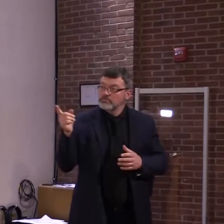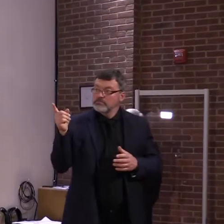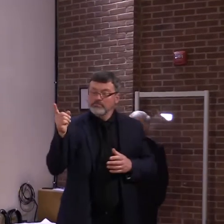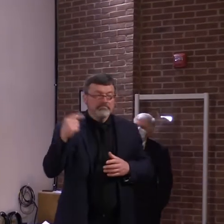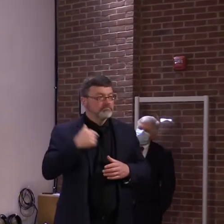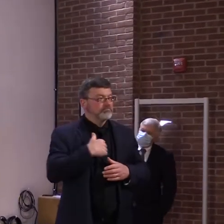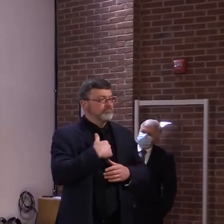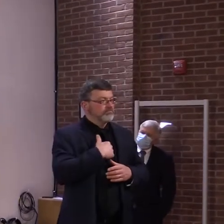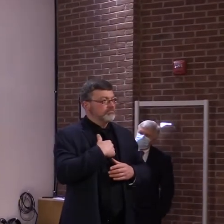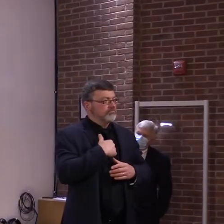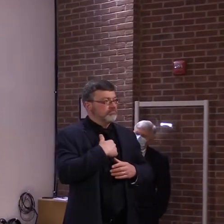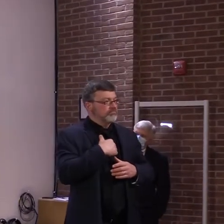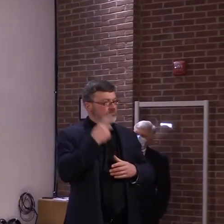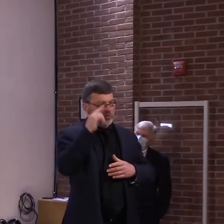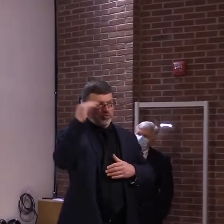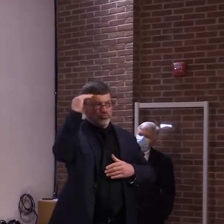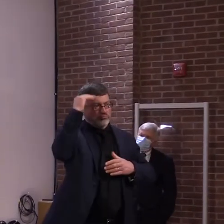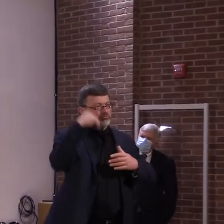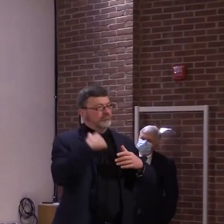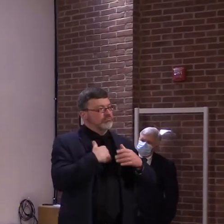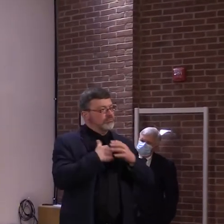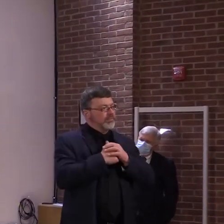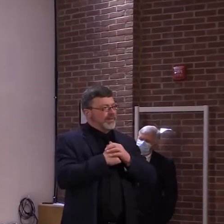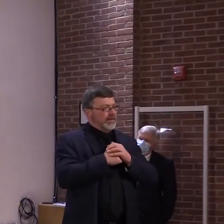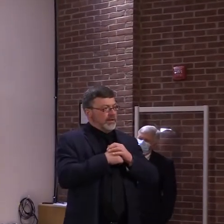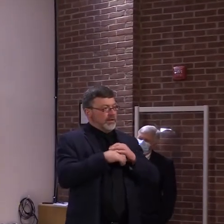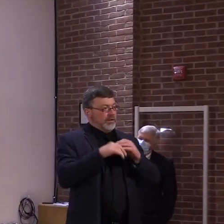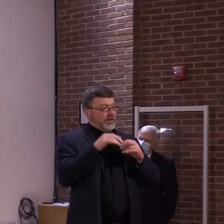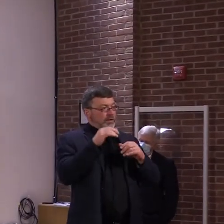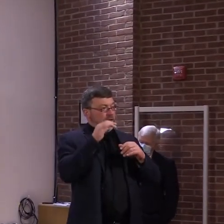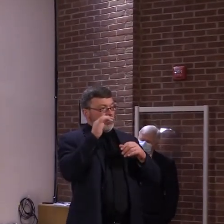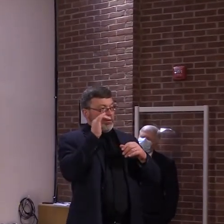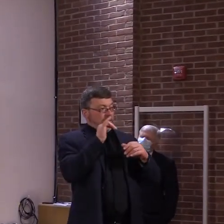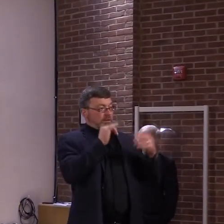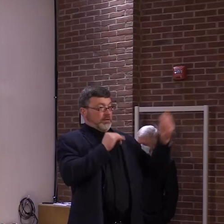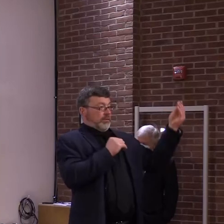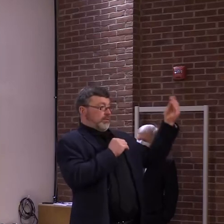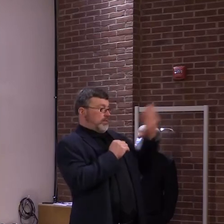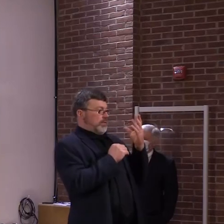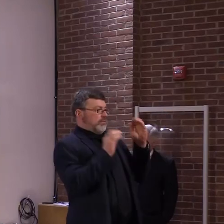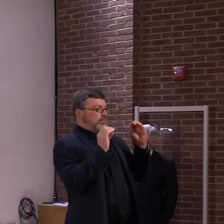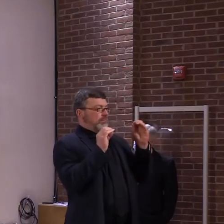Not only are we not hearing that in Vermont, but our data doesn't support that.